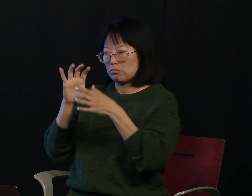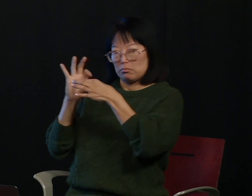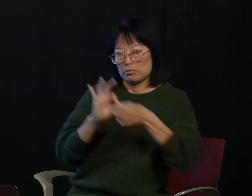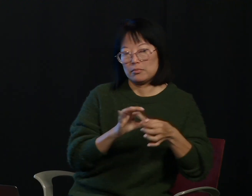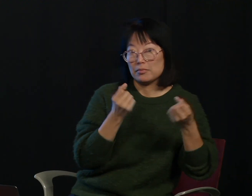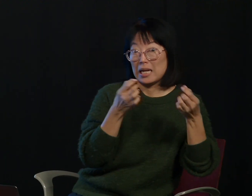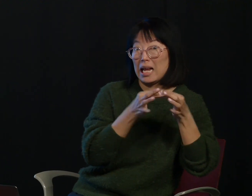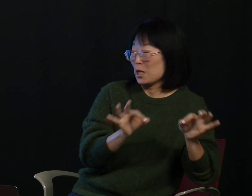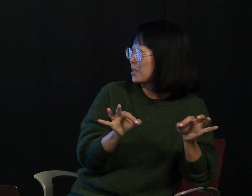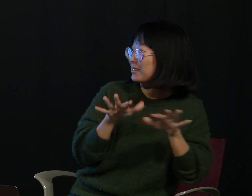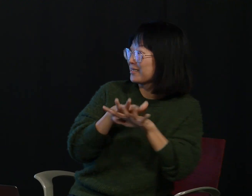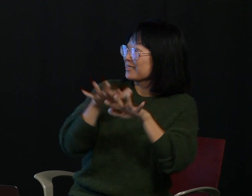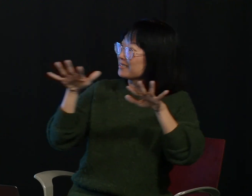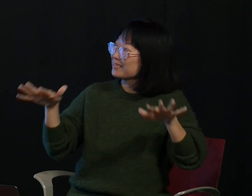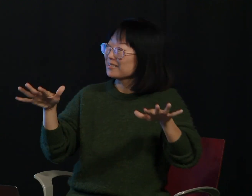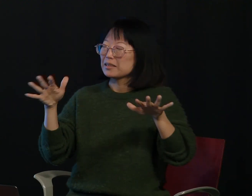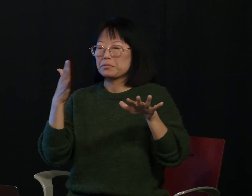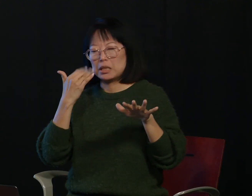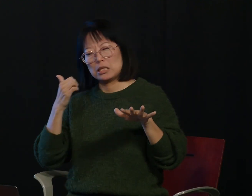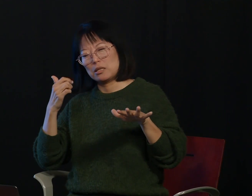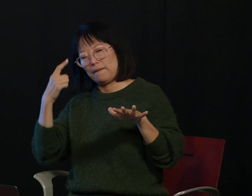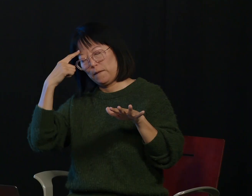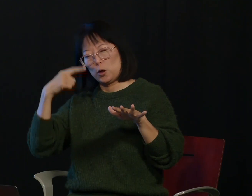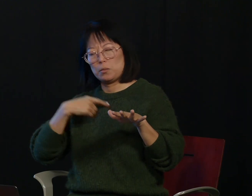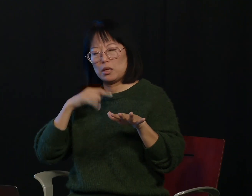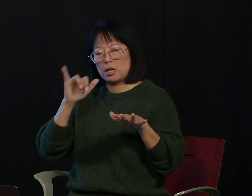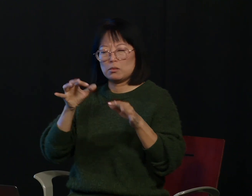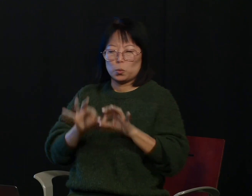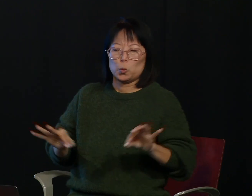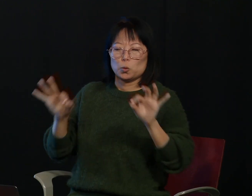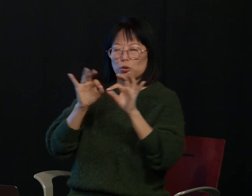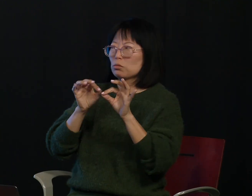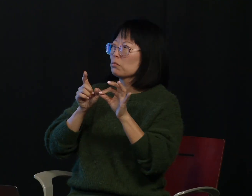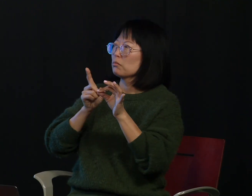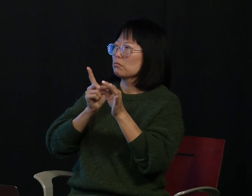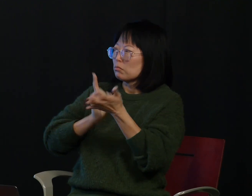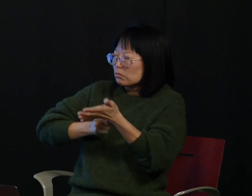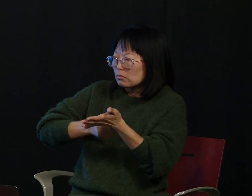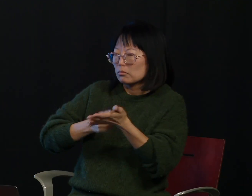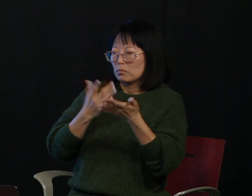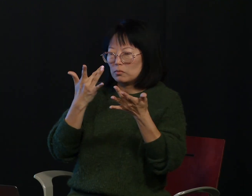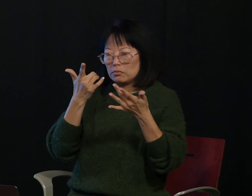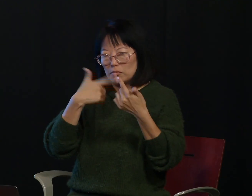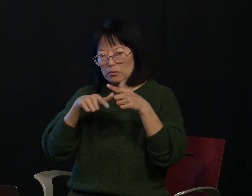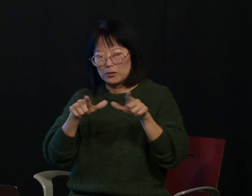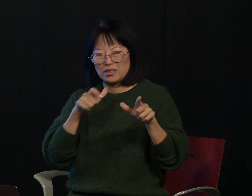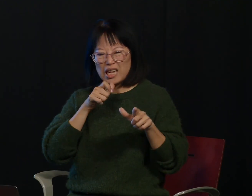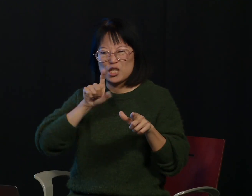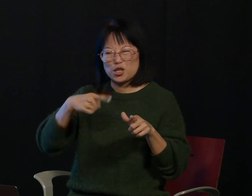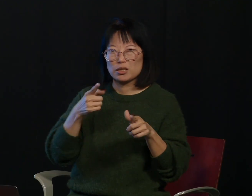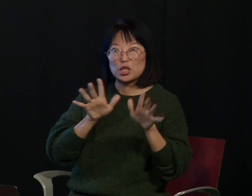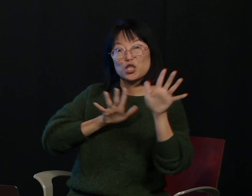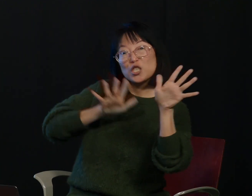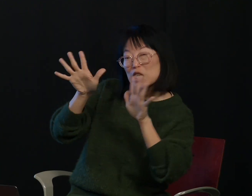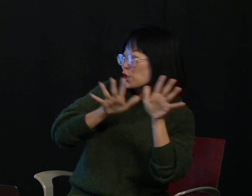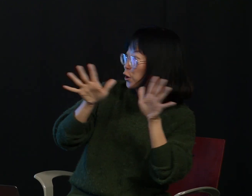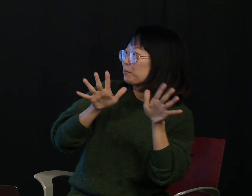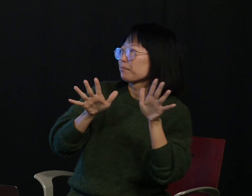not related to sign language. So for me, they are very distinctively different. And it's important to talk about sign language not just as